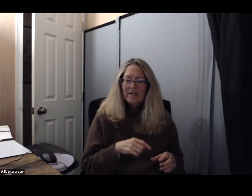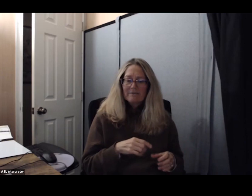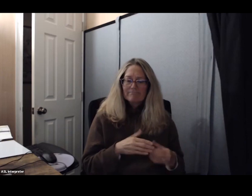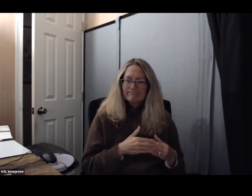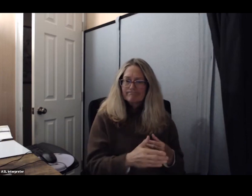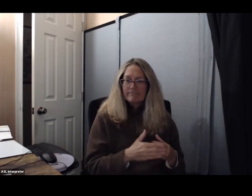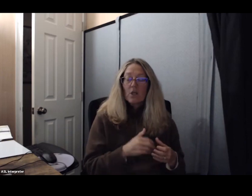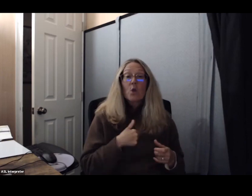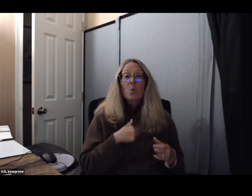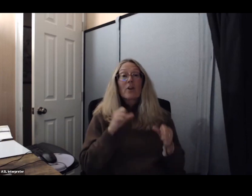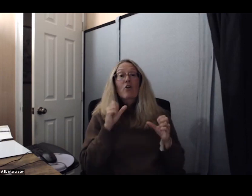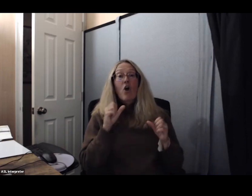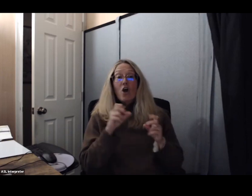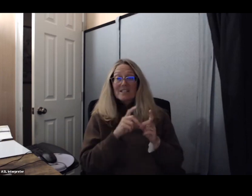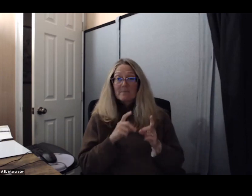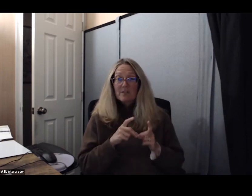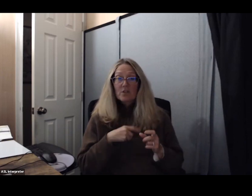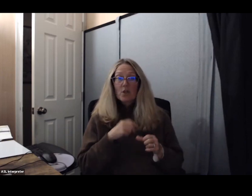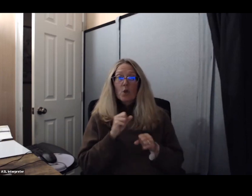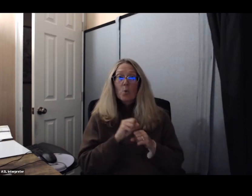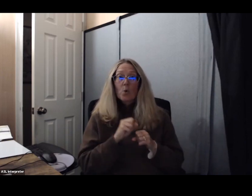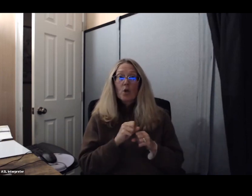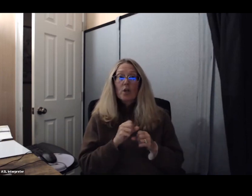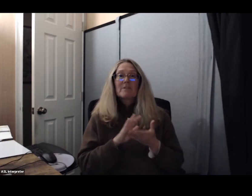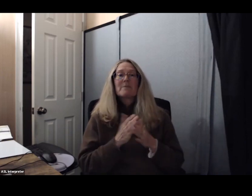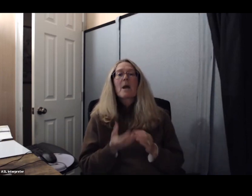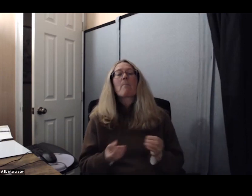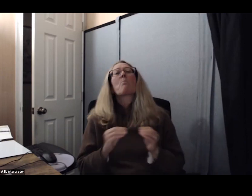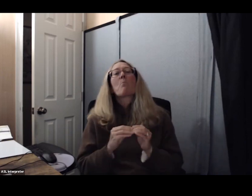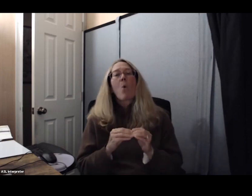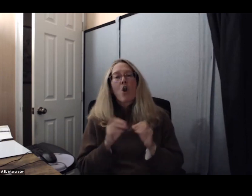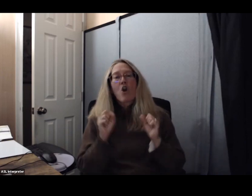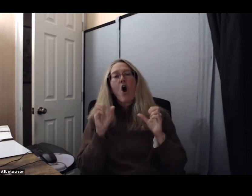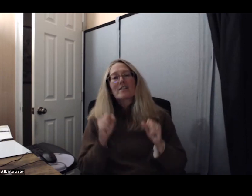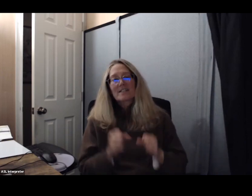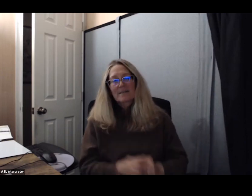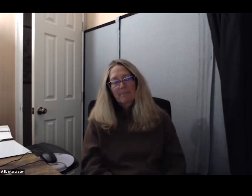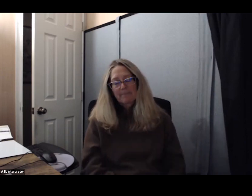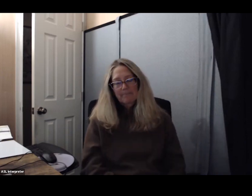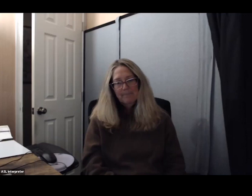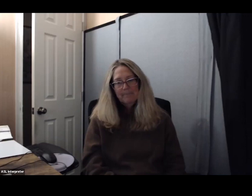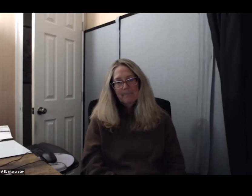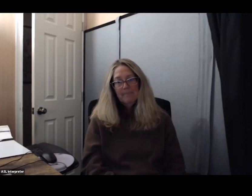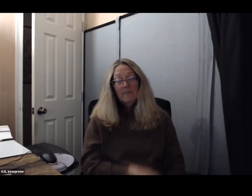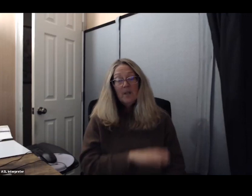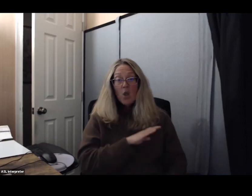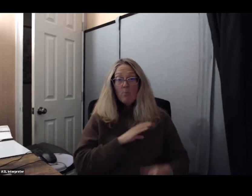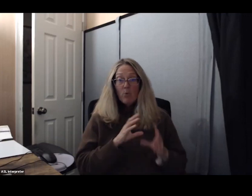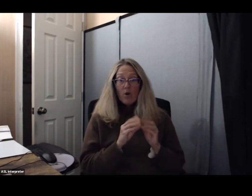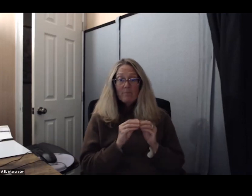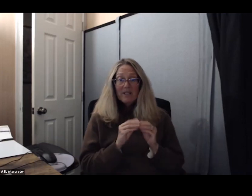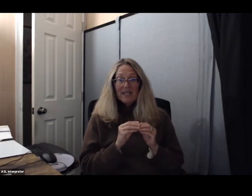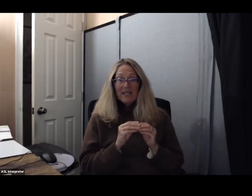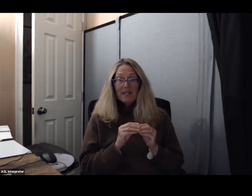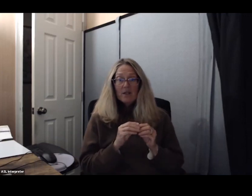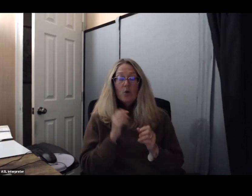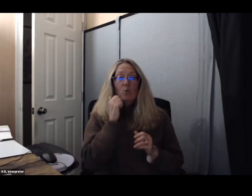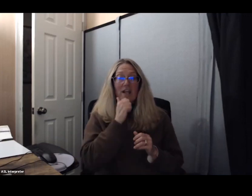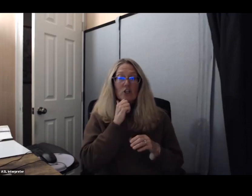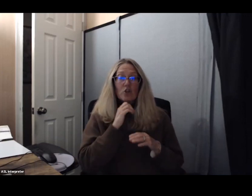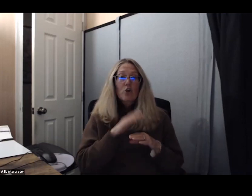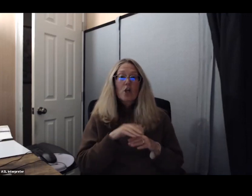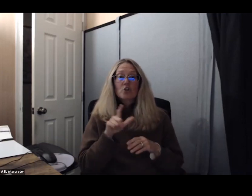Because we are an awesome district and we're working toward being more awesome. Okay, it sounds like we have a board meeting, regular board